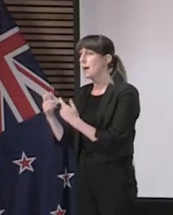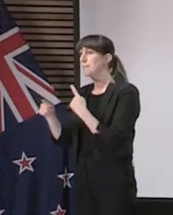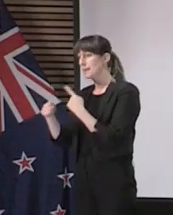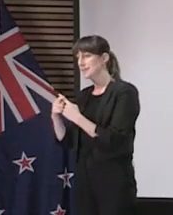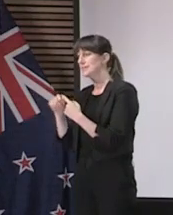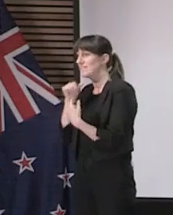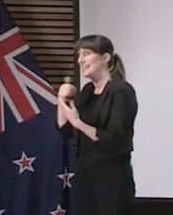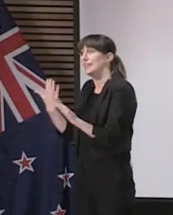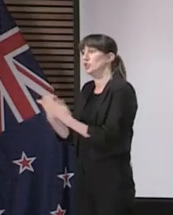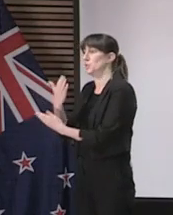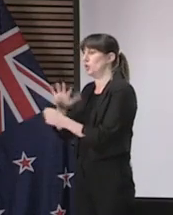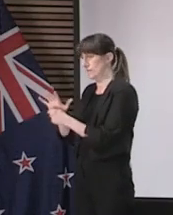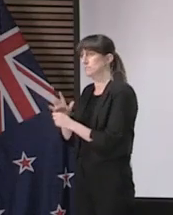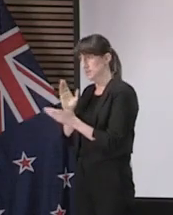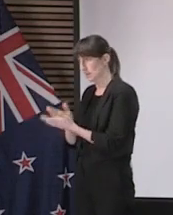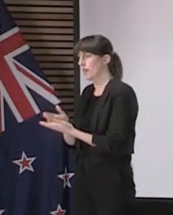COVID-19 cases.